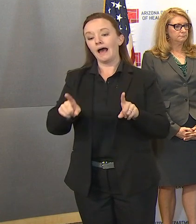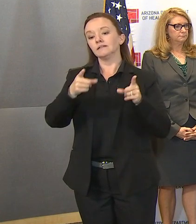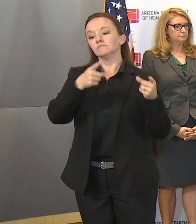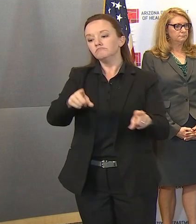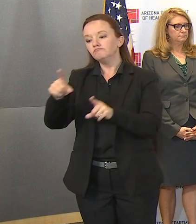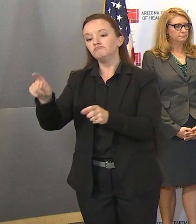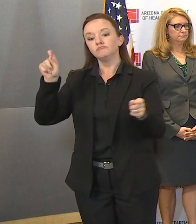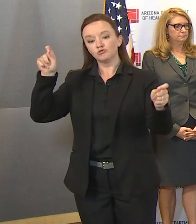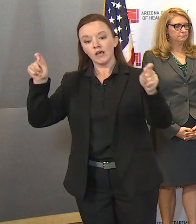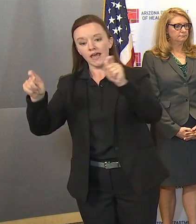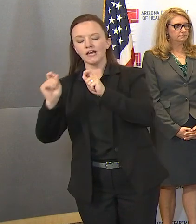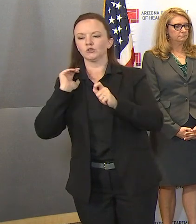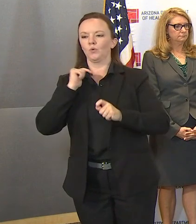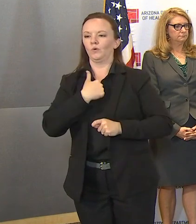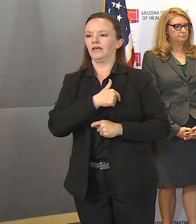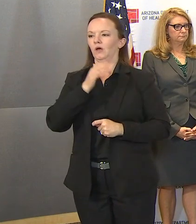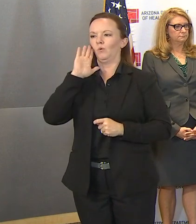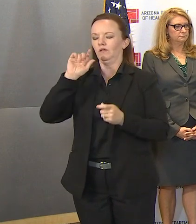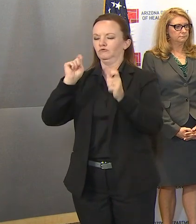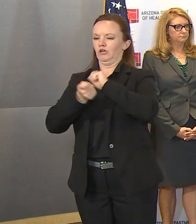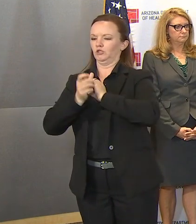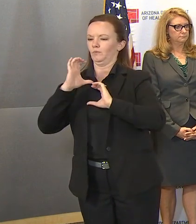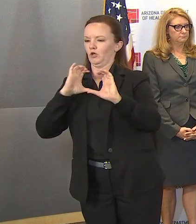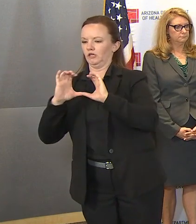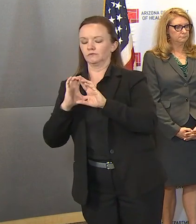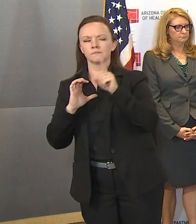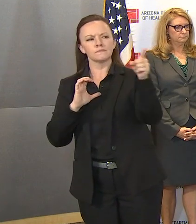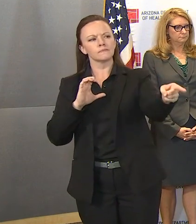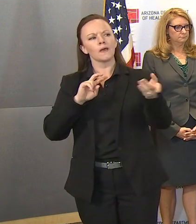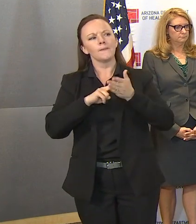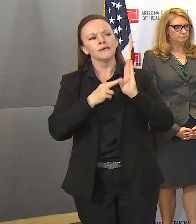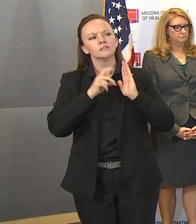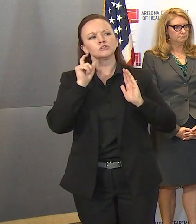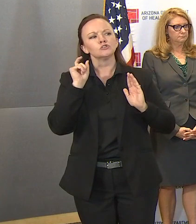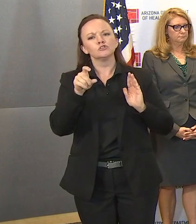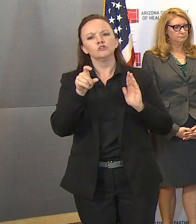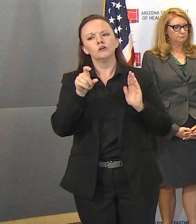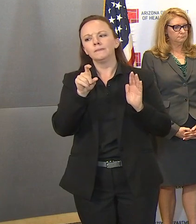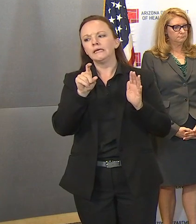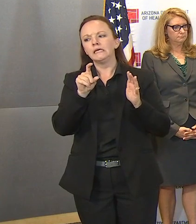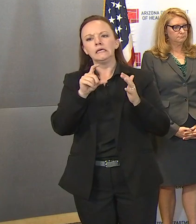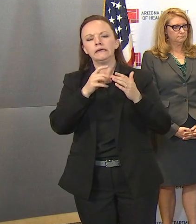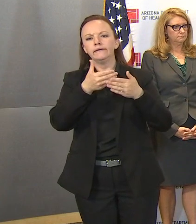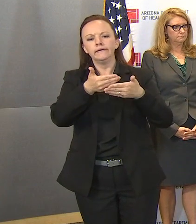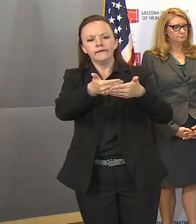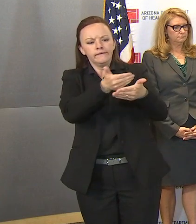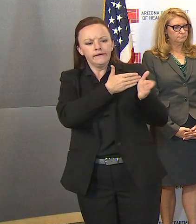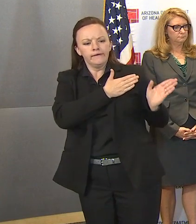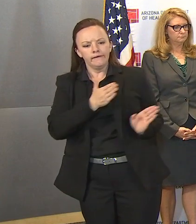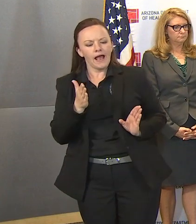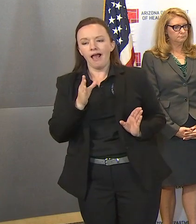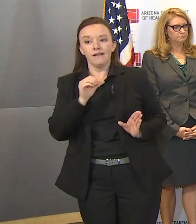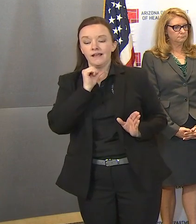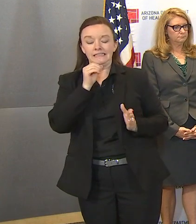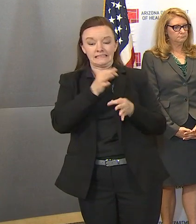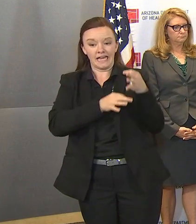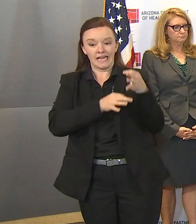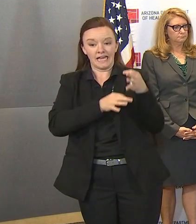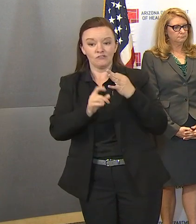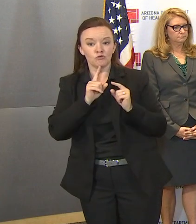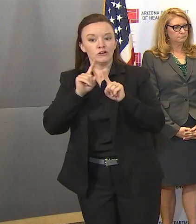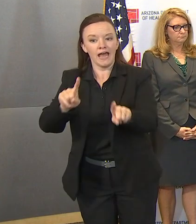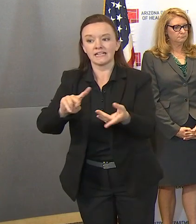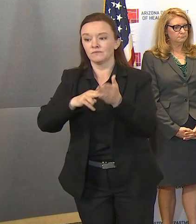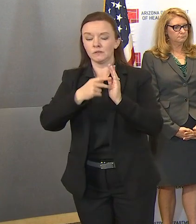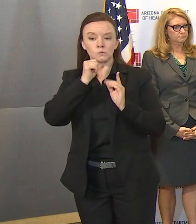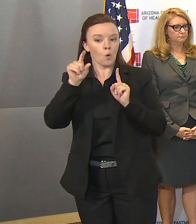change. So do you think that then they should be proactive rather than reactive and not go to games or events or other things that are happening